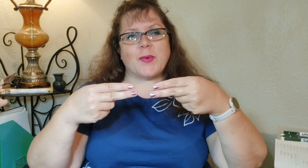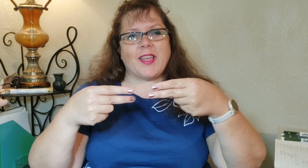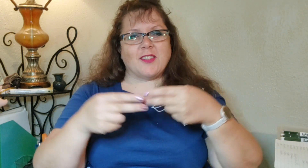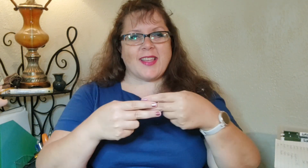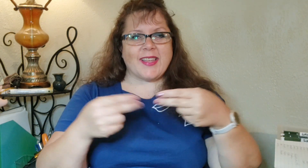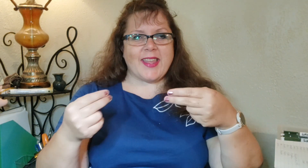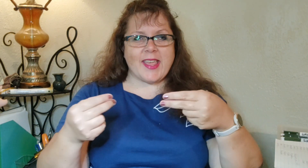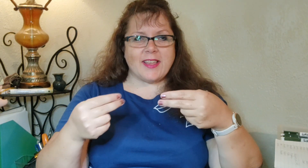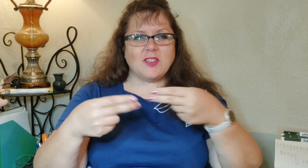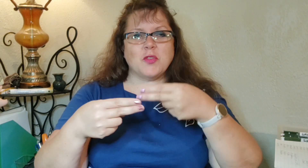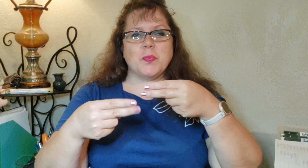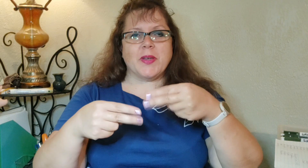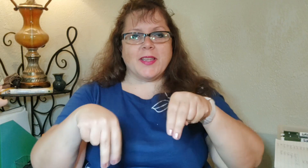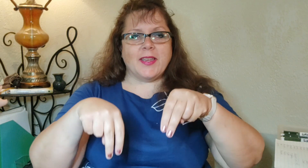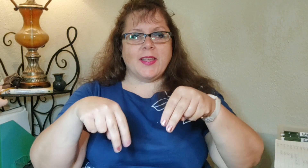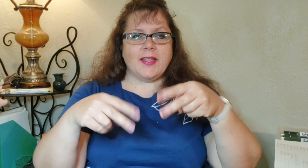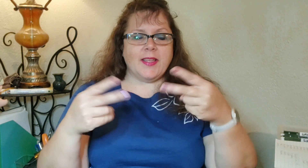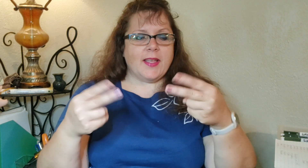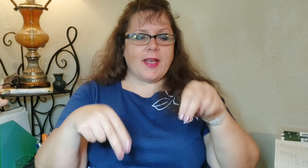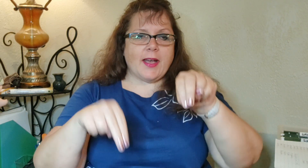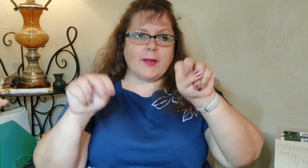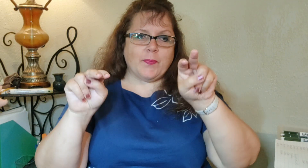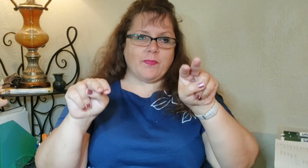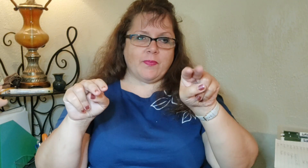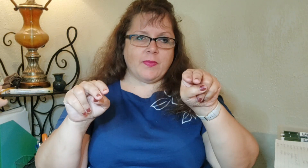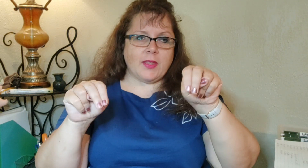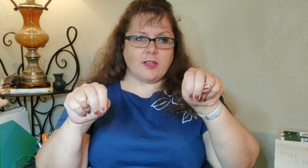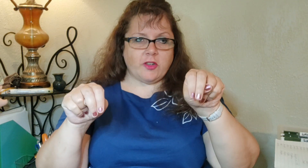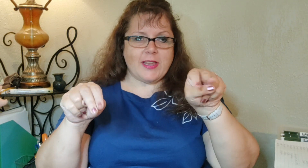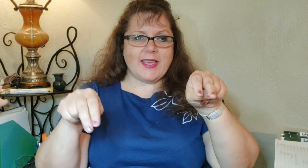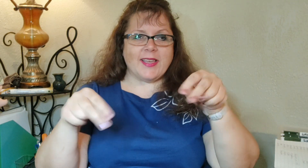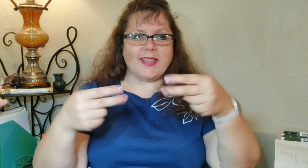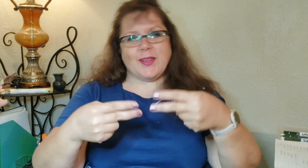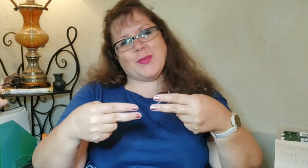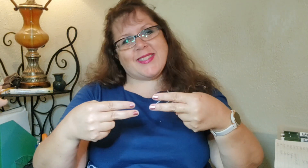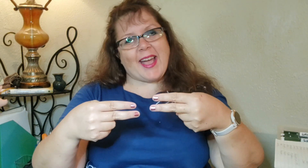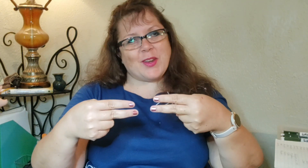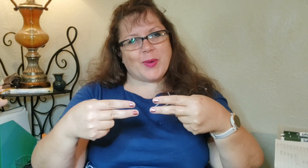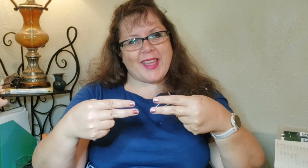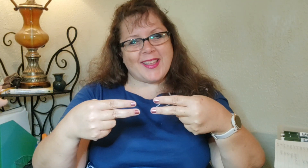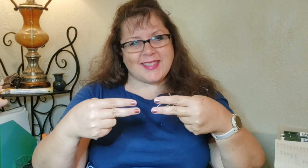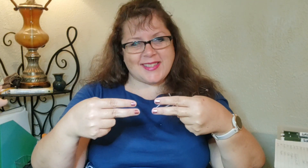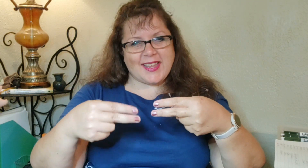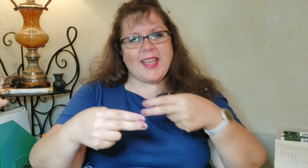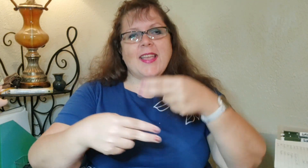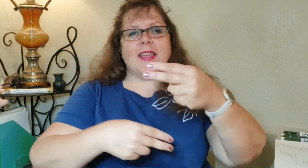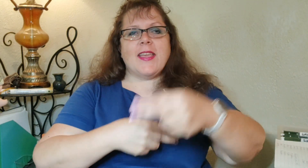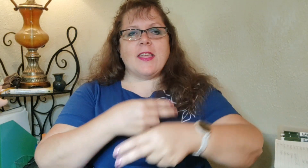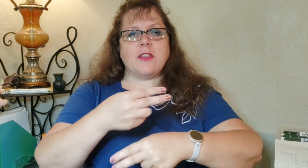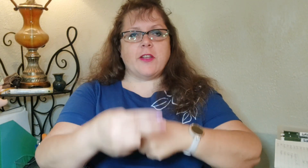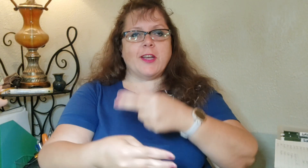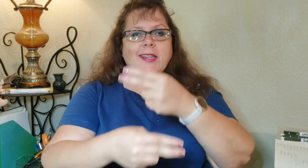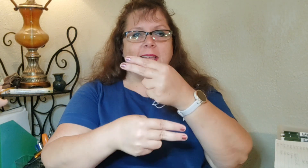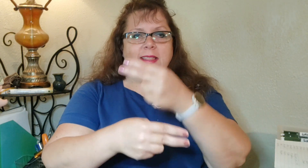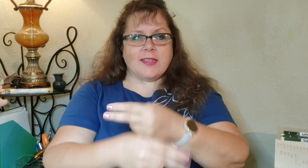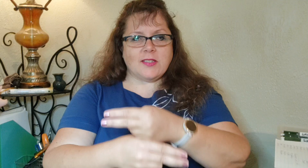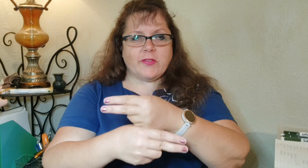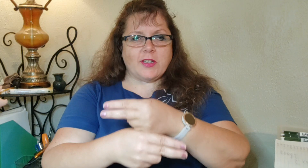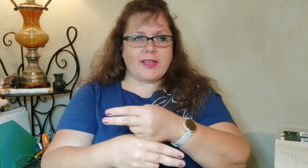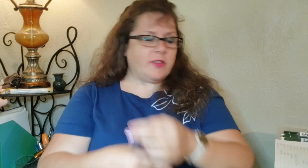way, it looks like an H, but it's your N sideways, and you go like this for